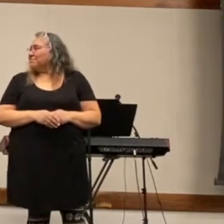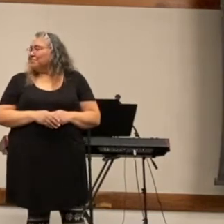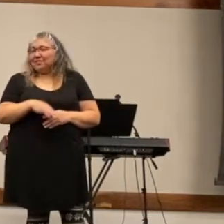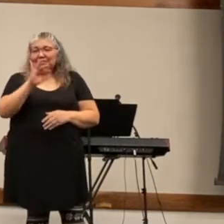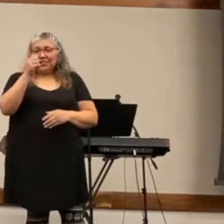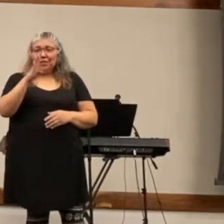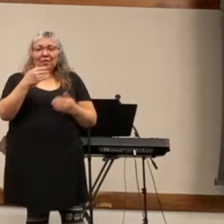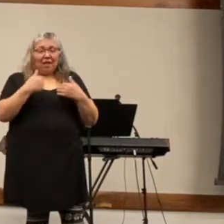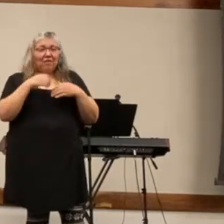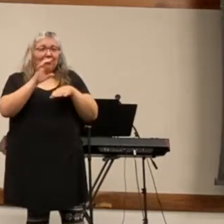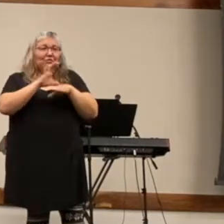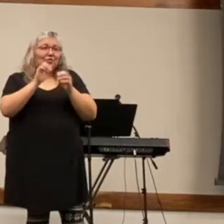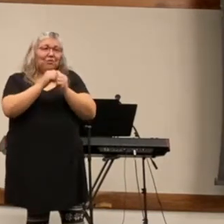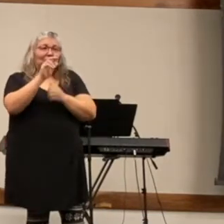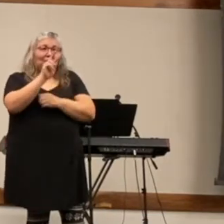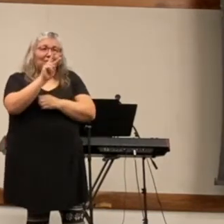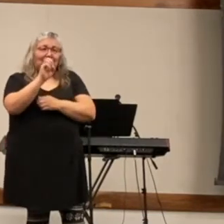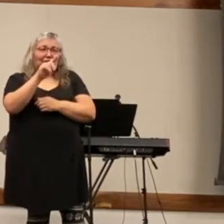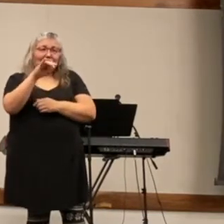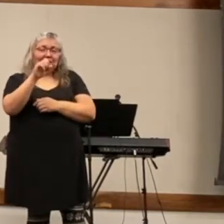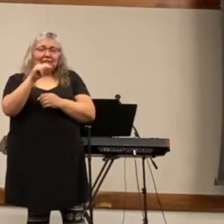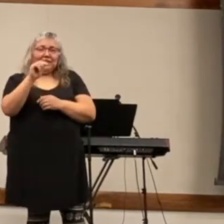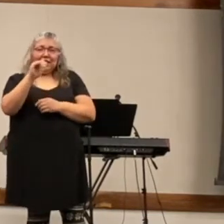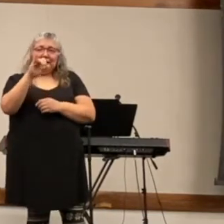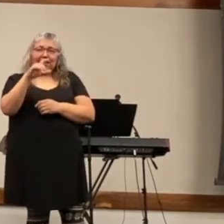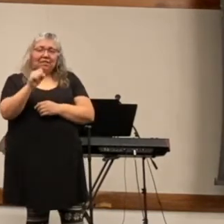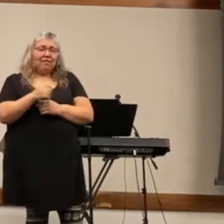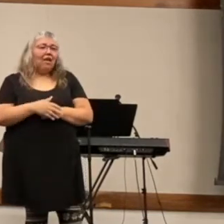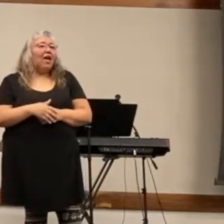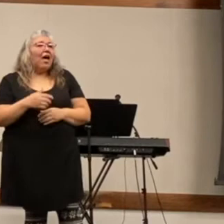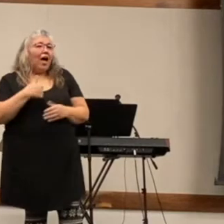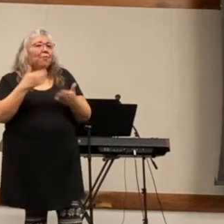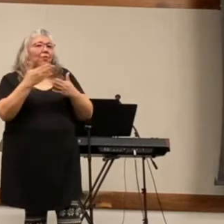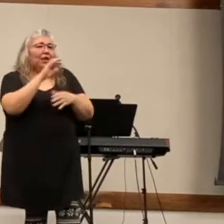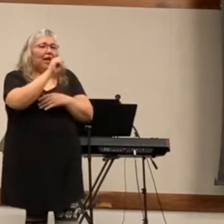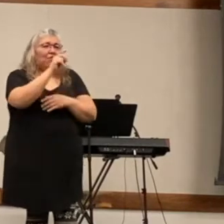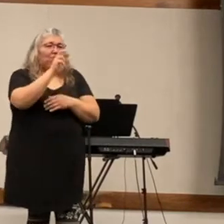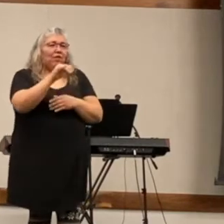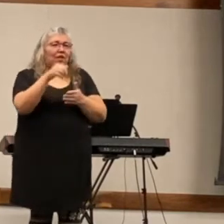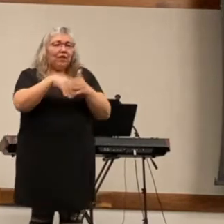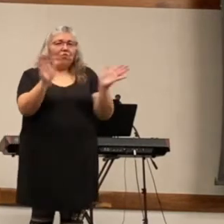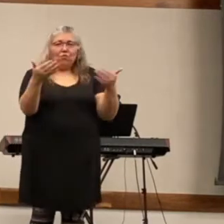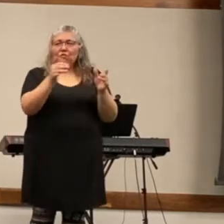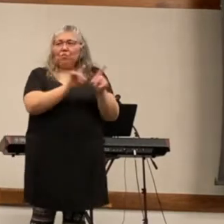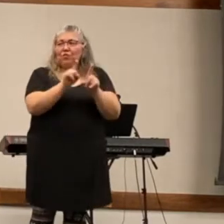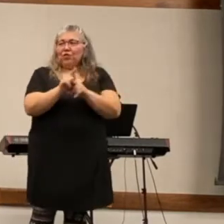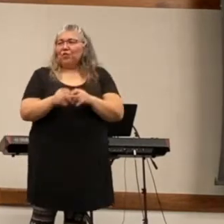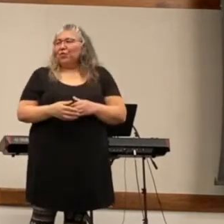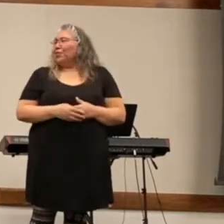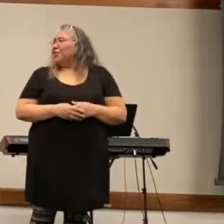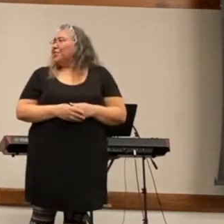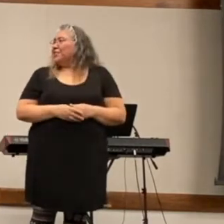Jacob's having church with VeggieTales. You know what he said? He says, I'm bringing Avery in the room too.